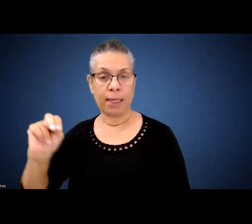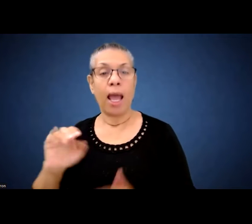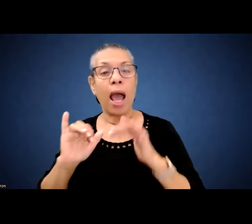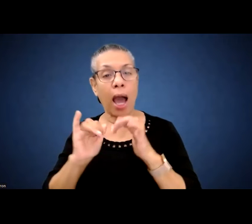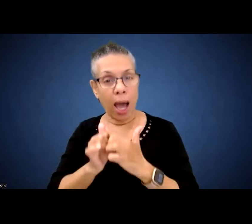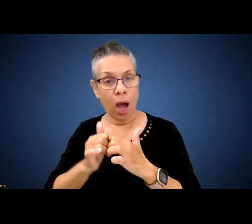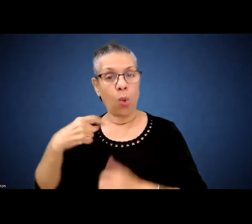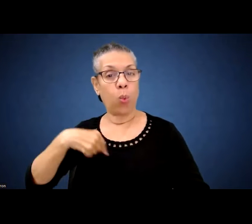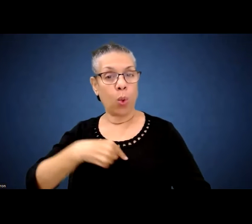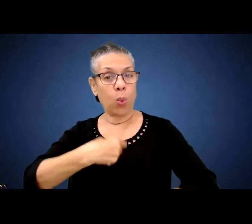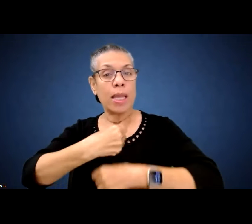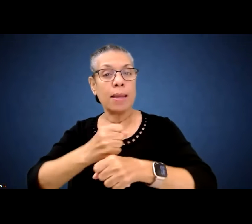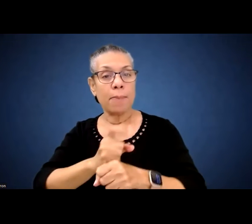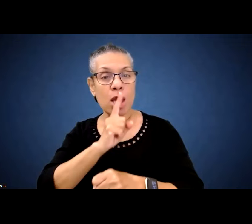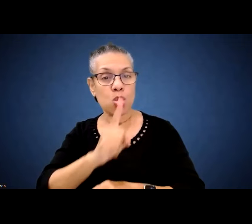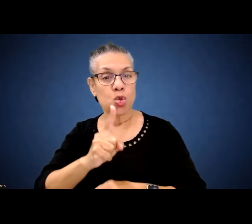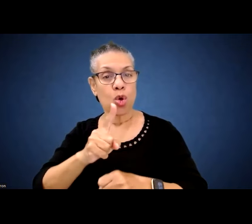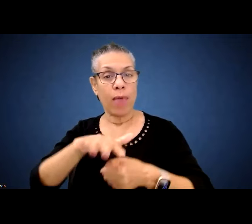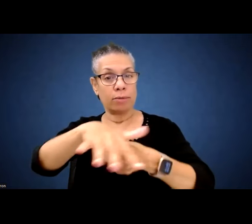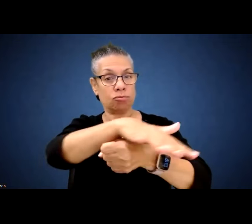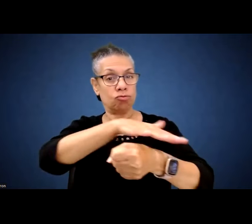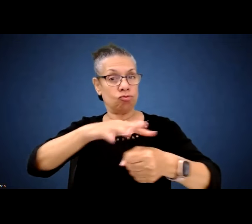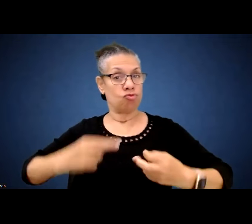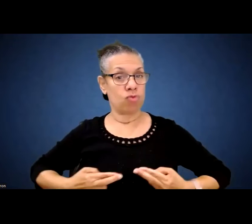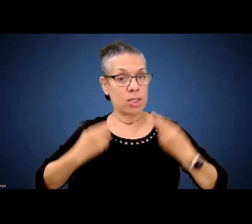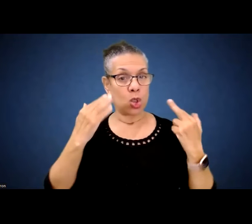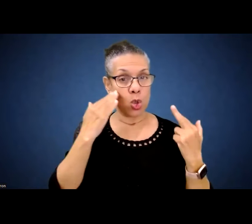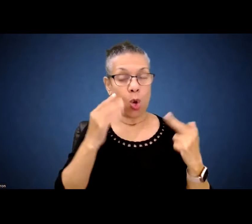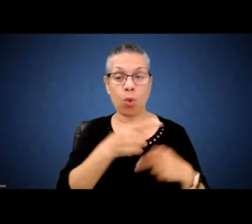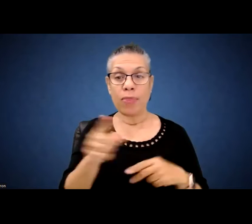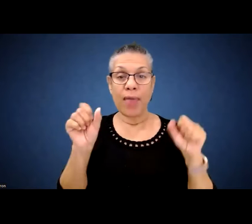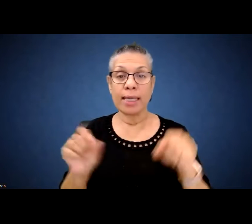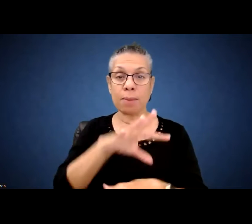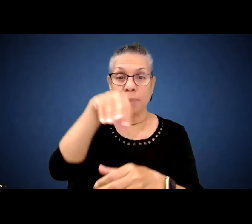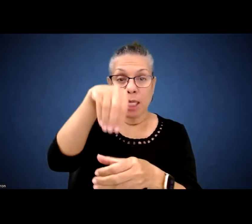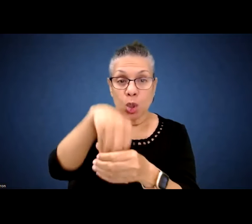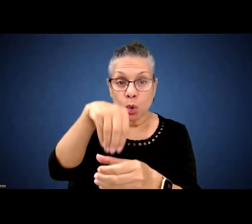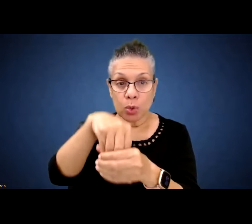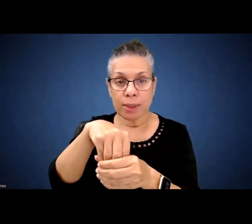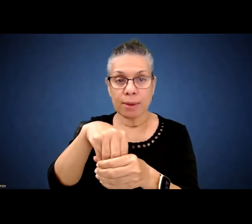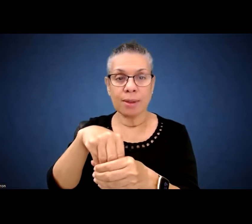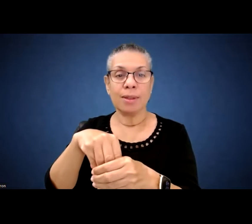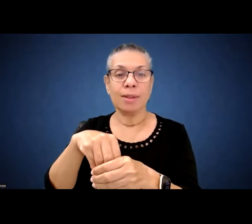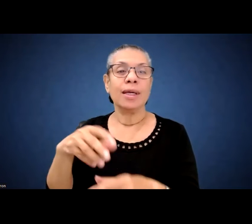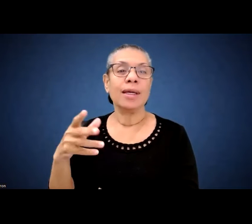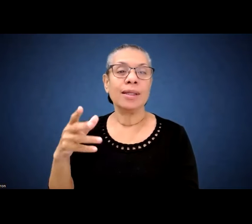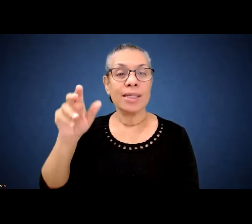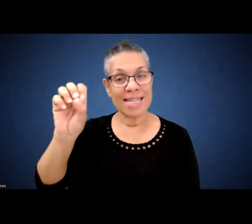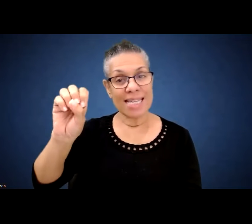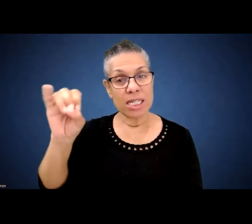make sure that residents are aware of the possibility to be included as an EJ community?